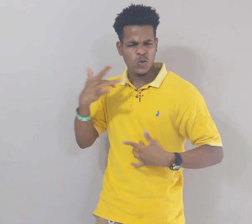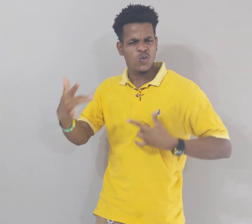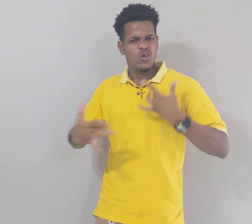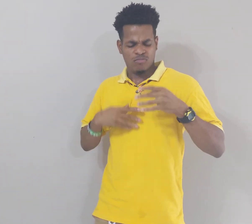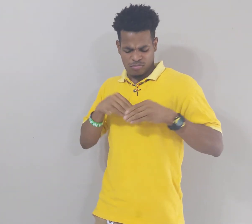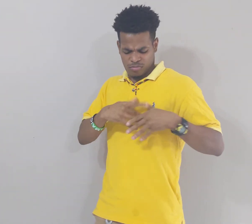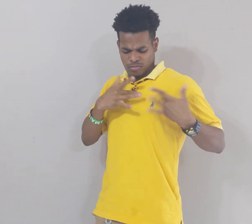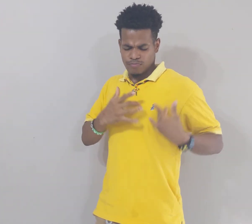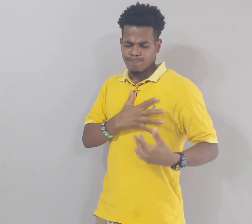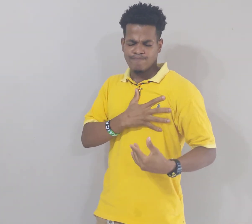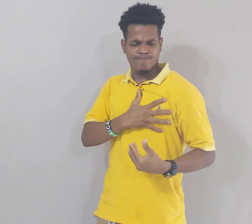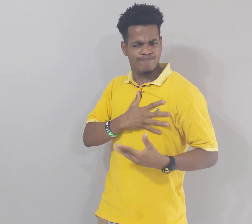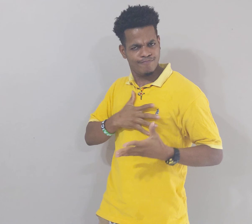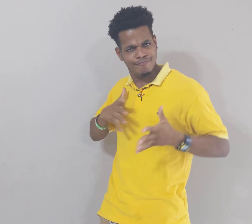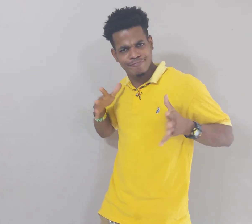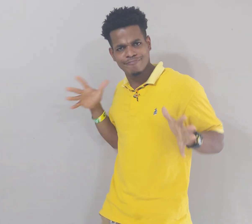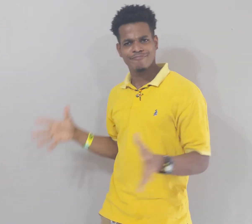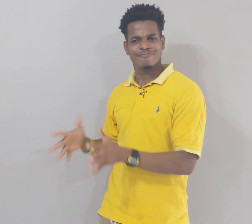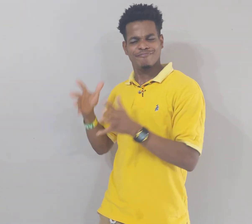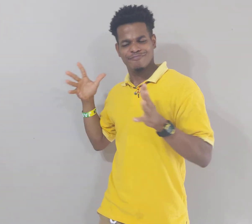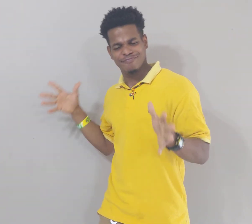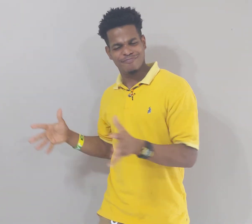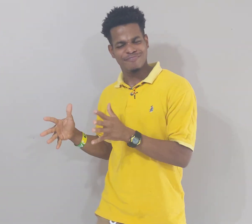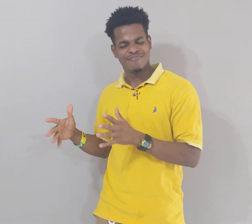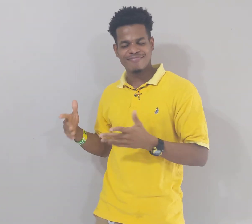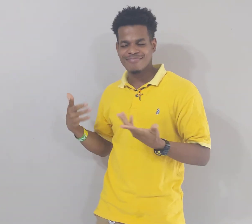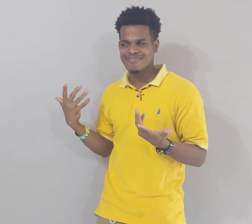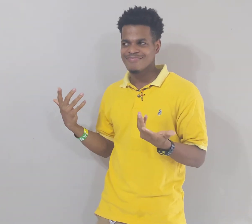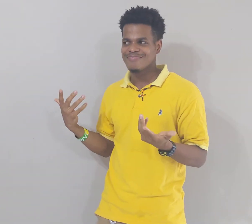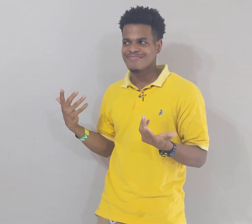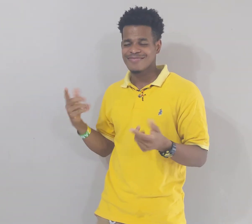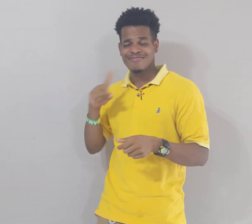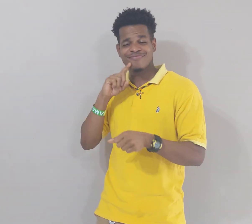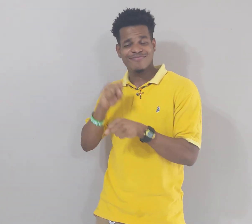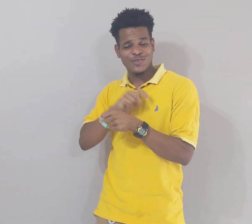And that I could continue and enjoy to share my heart and encourage him.